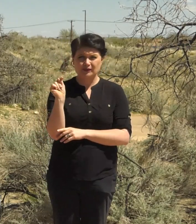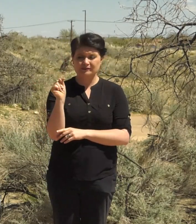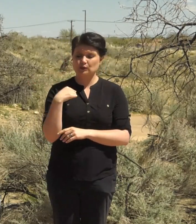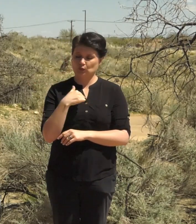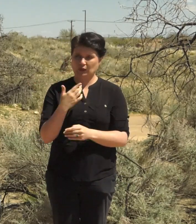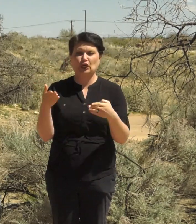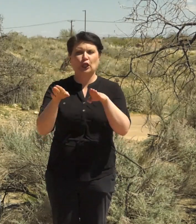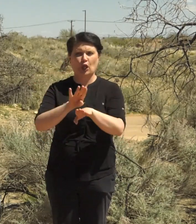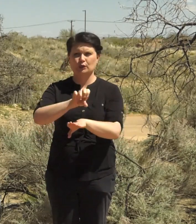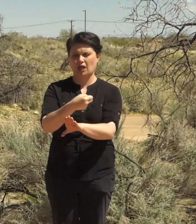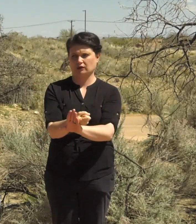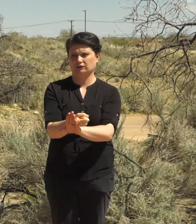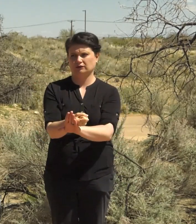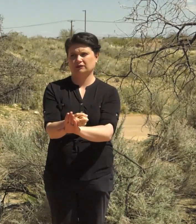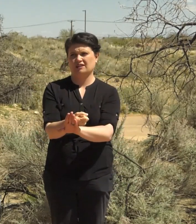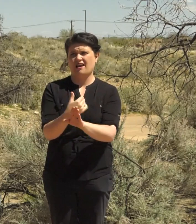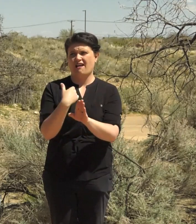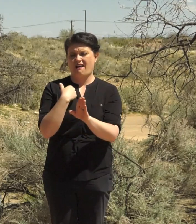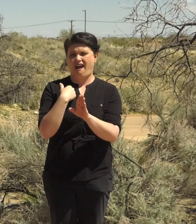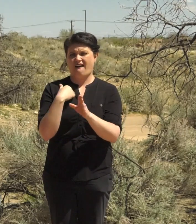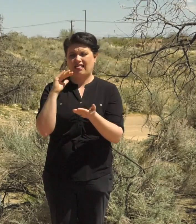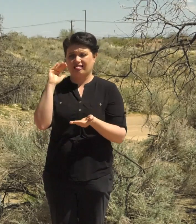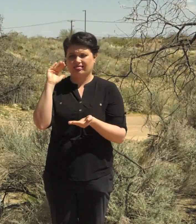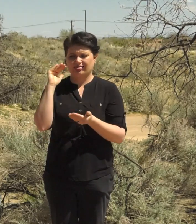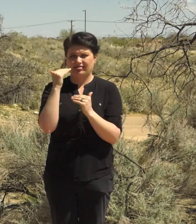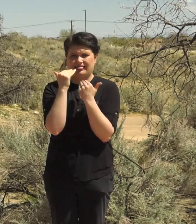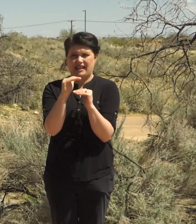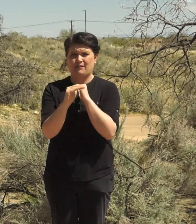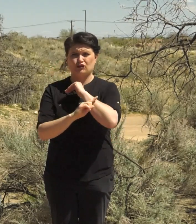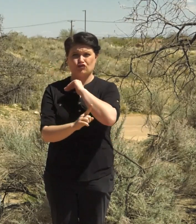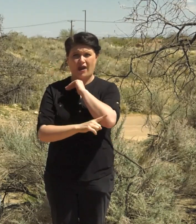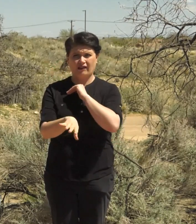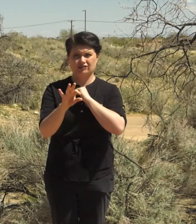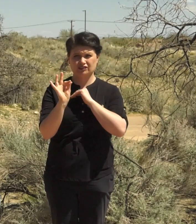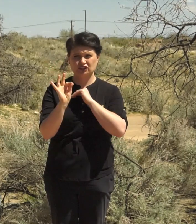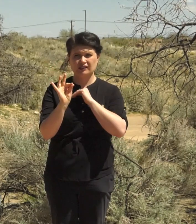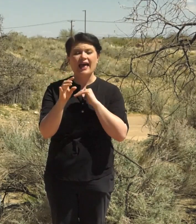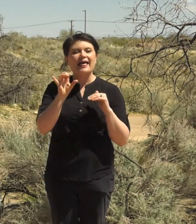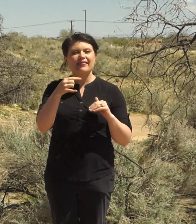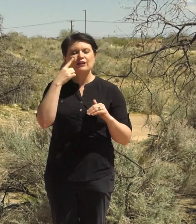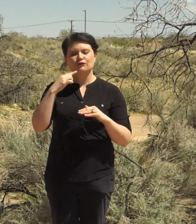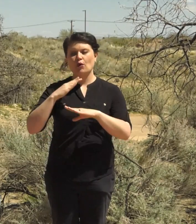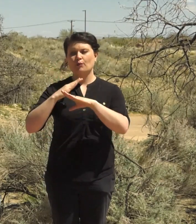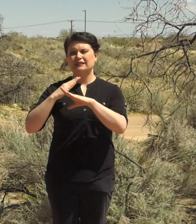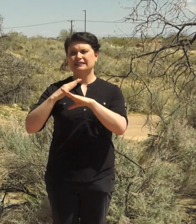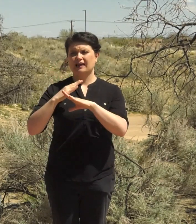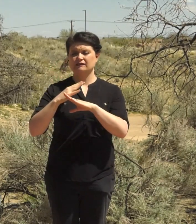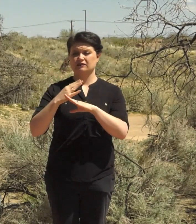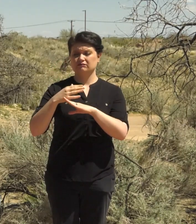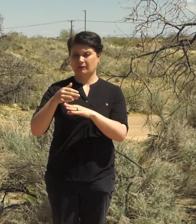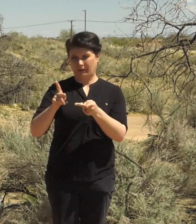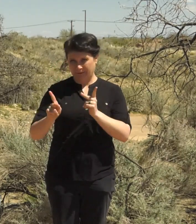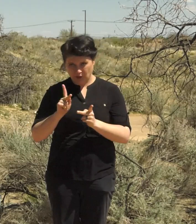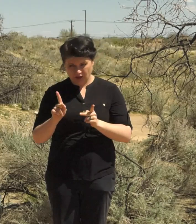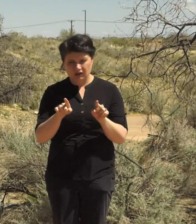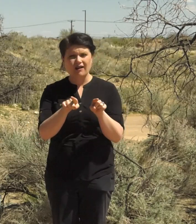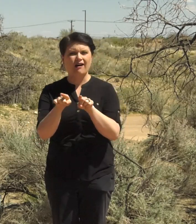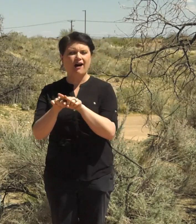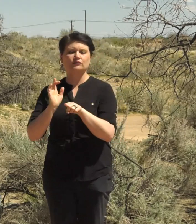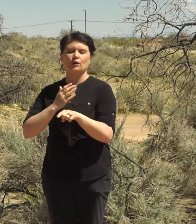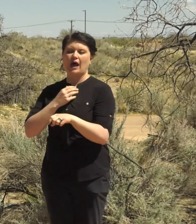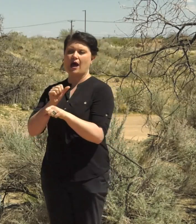locked. We have limited trash service. That is for protection of both the public and